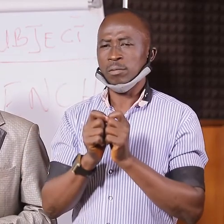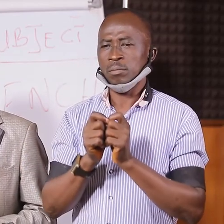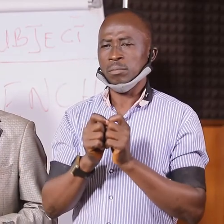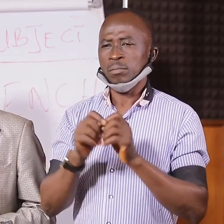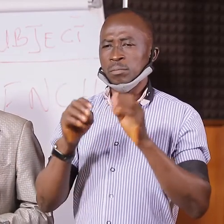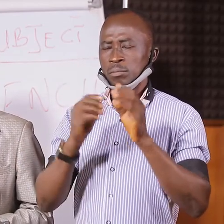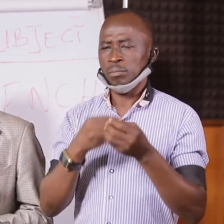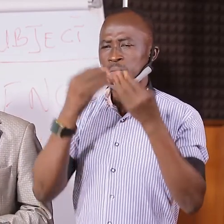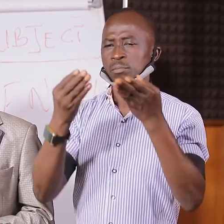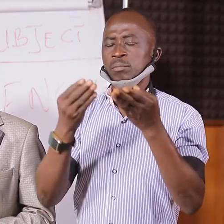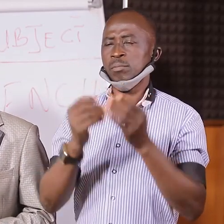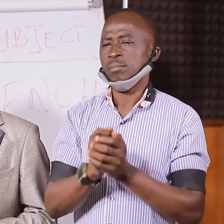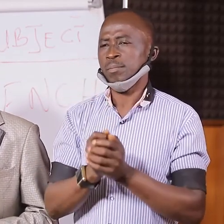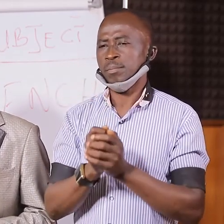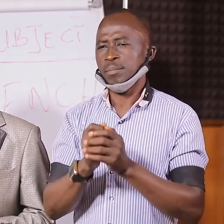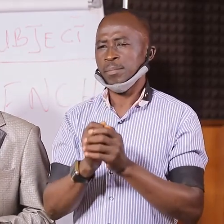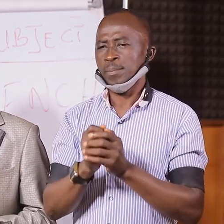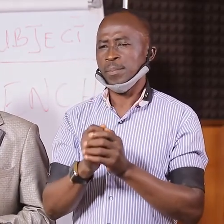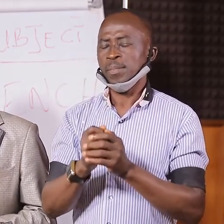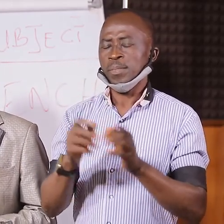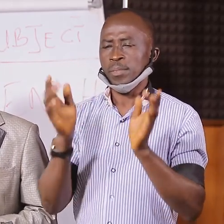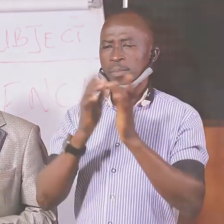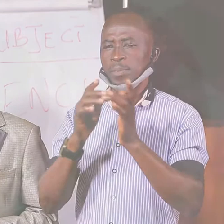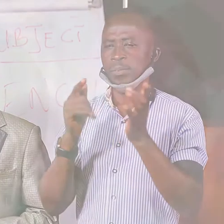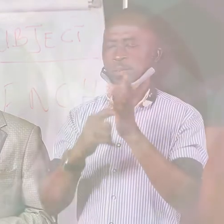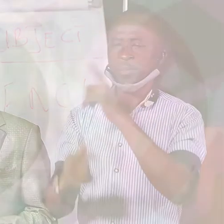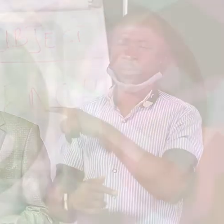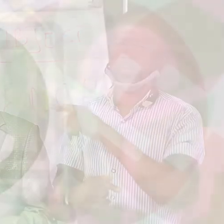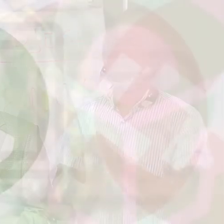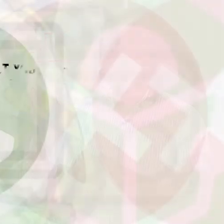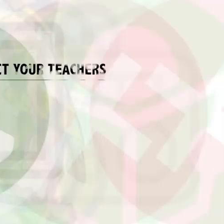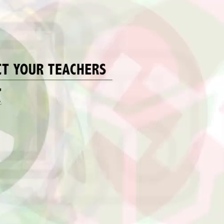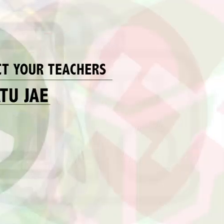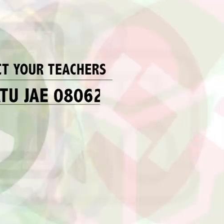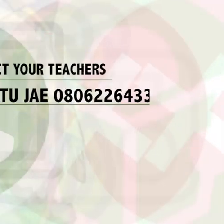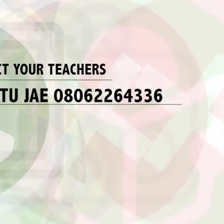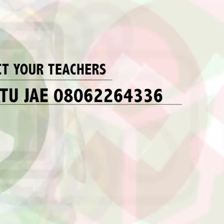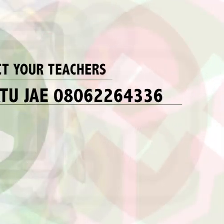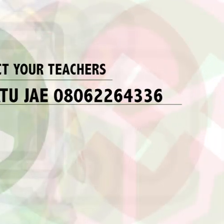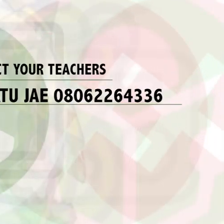comment, suggestion, you can contact me via the following numbers: